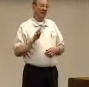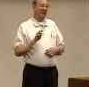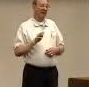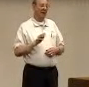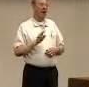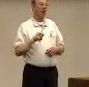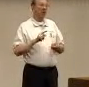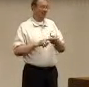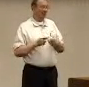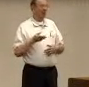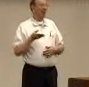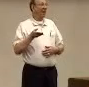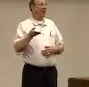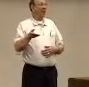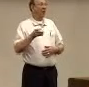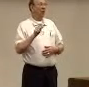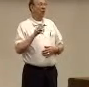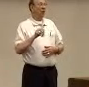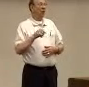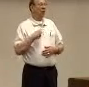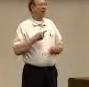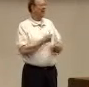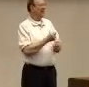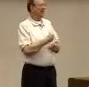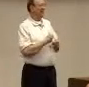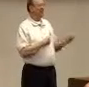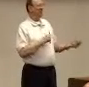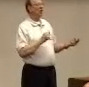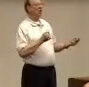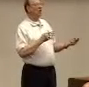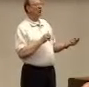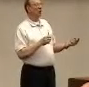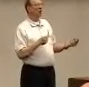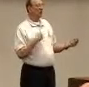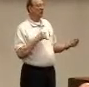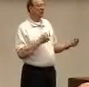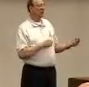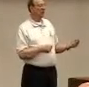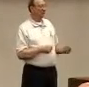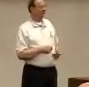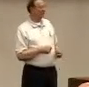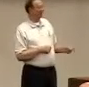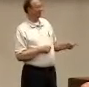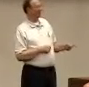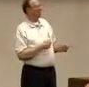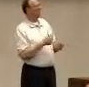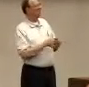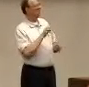going to go to the bachelor party. So all his other friends, of course, we are the jokes.